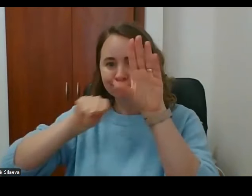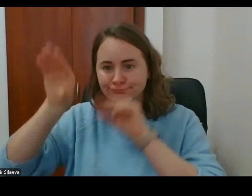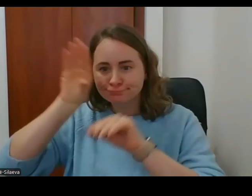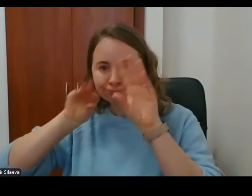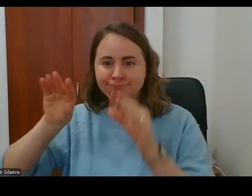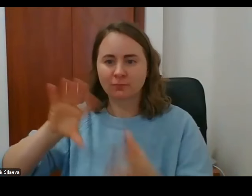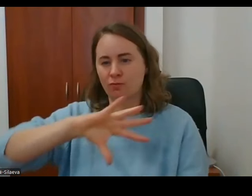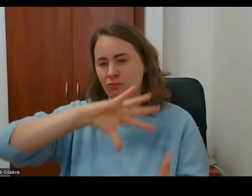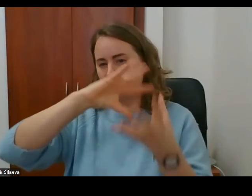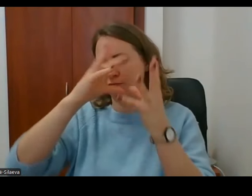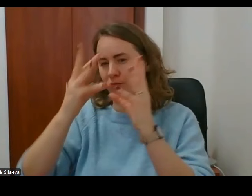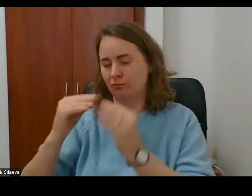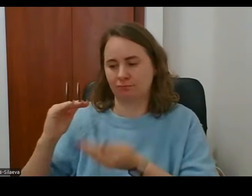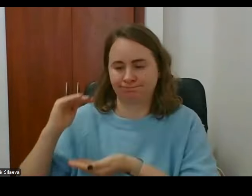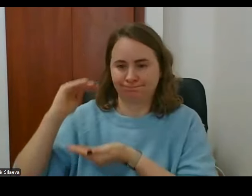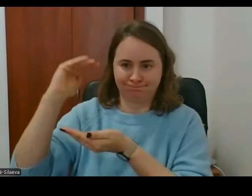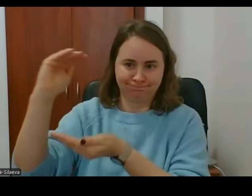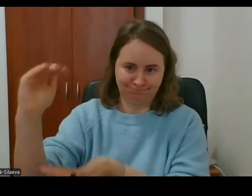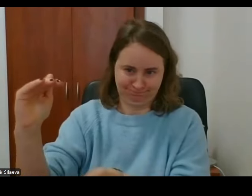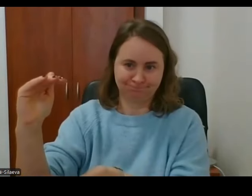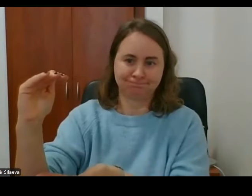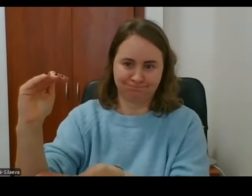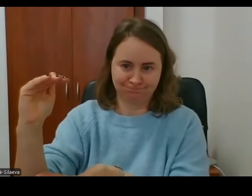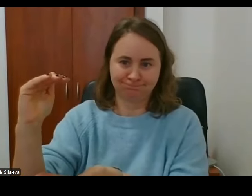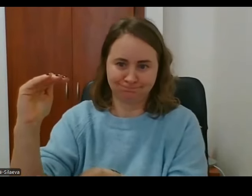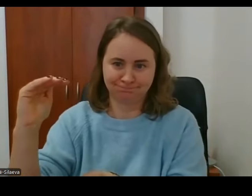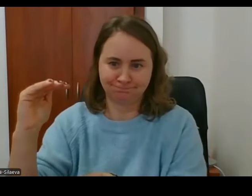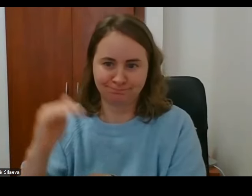connections. And uh,